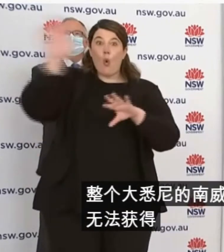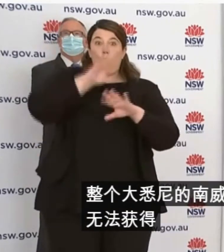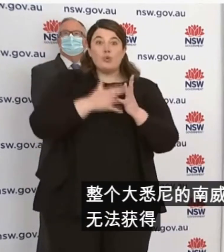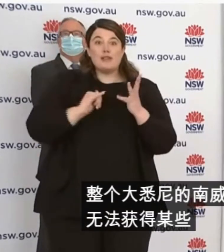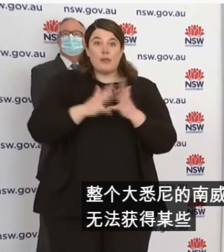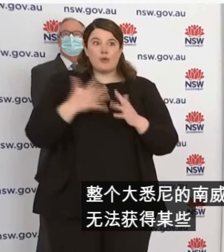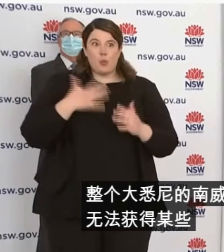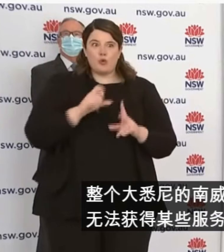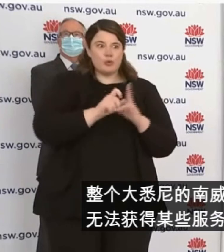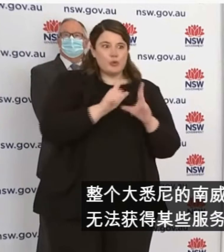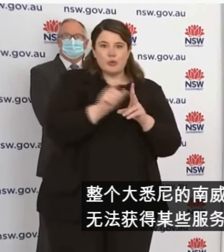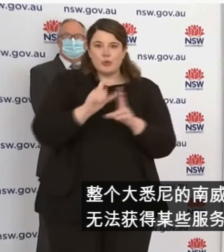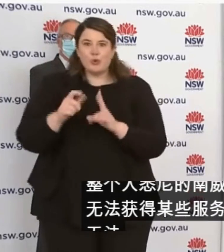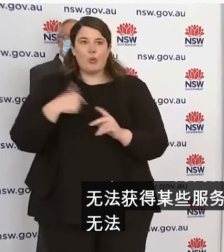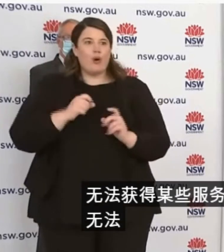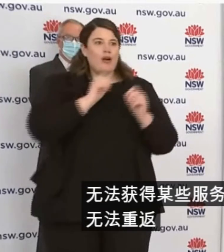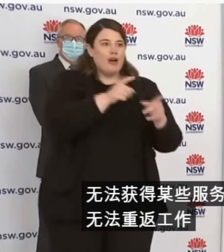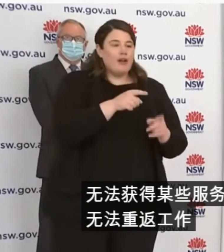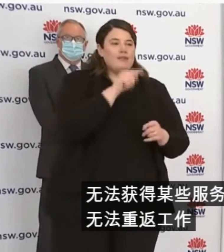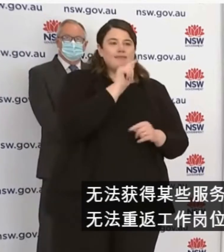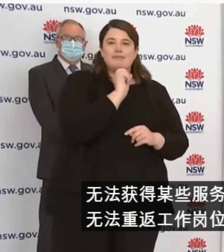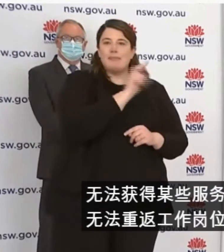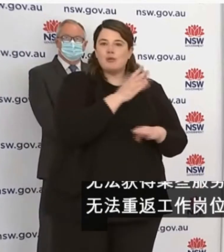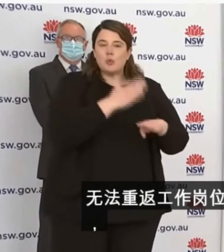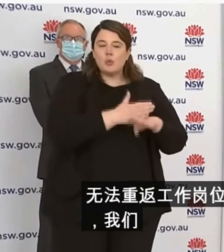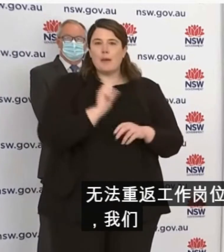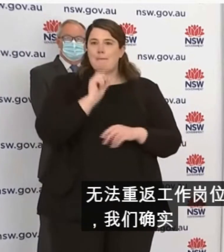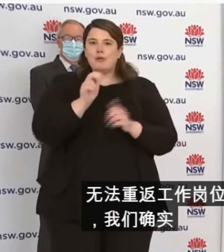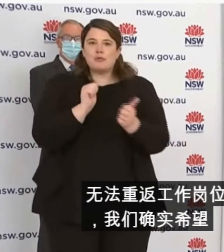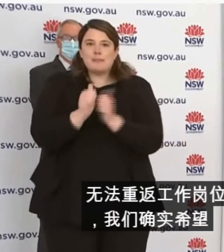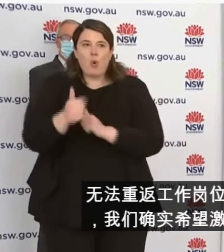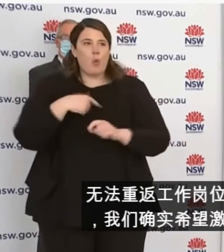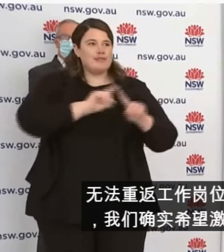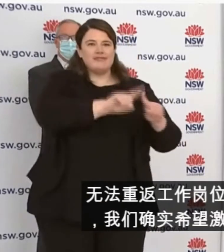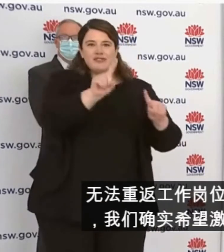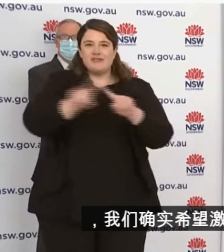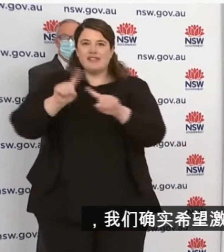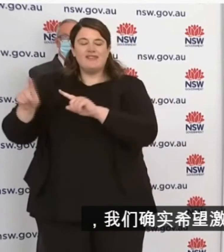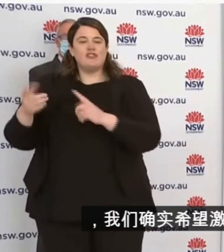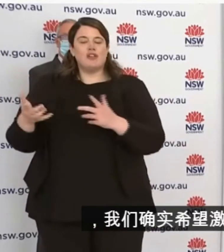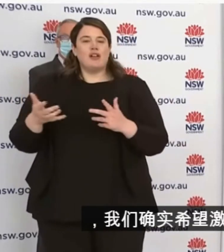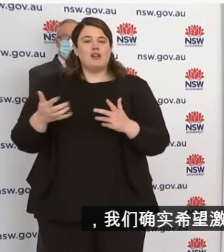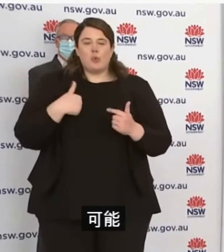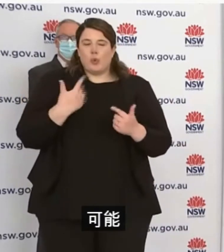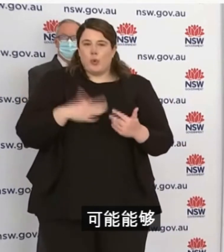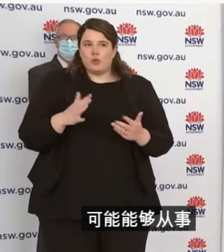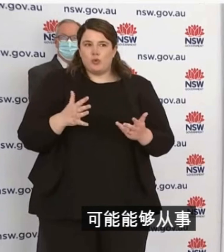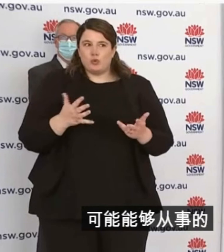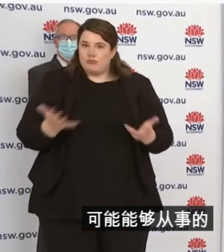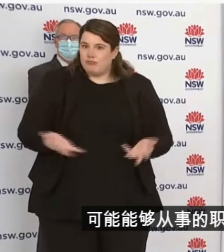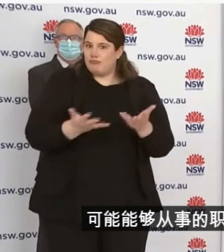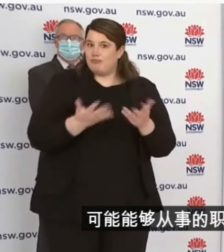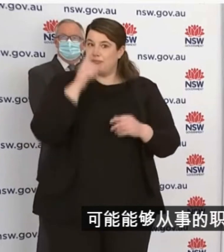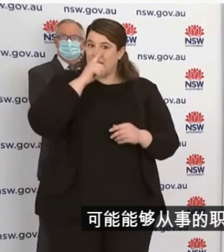do, to access some services or access getting back to work. And we do want to incentivise people for getting the jab in terms